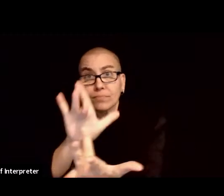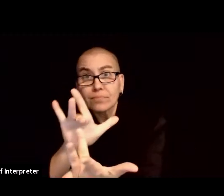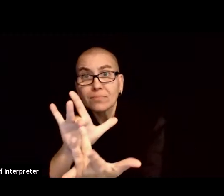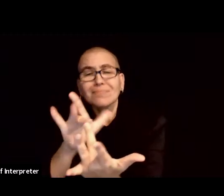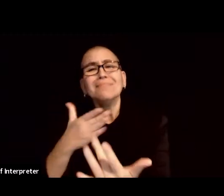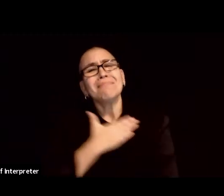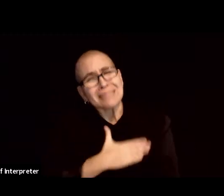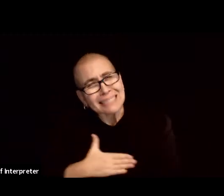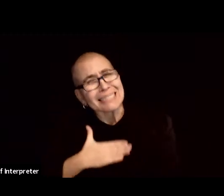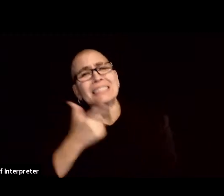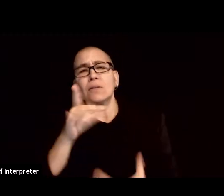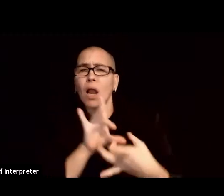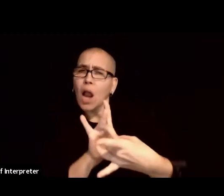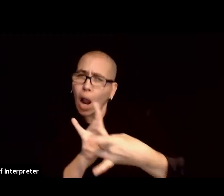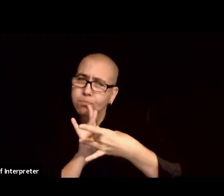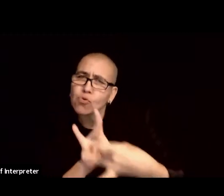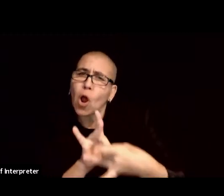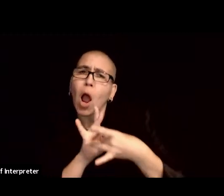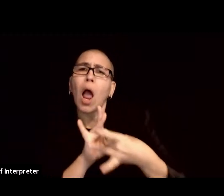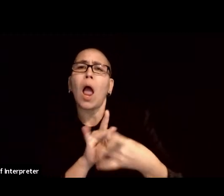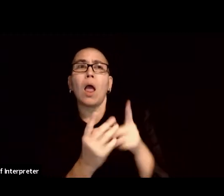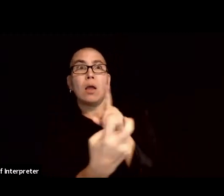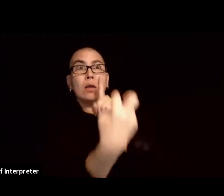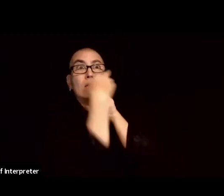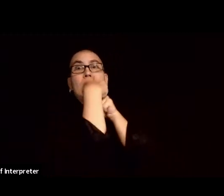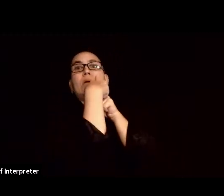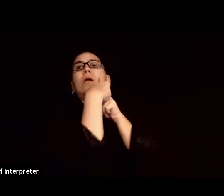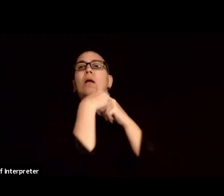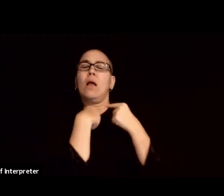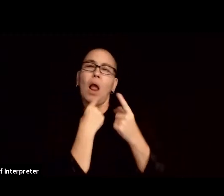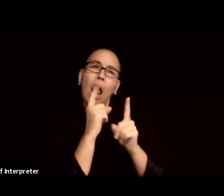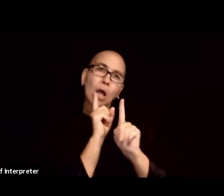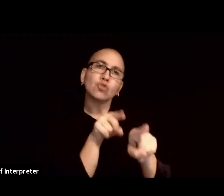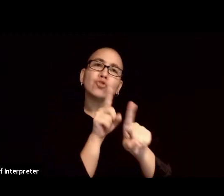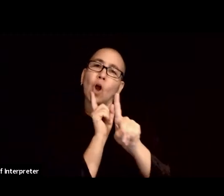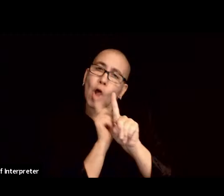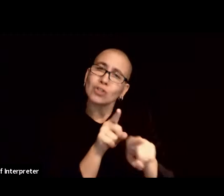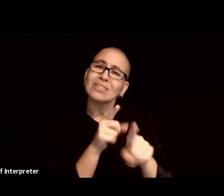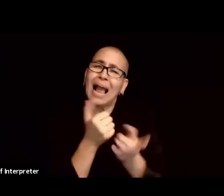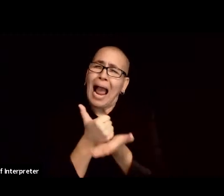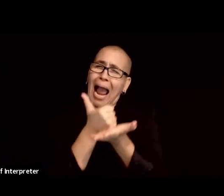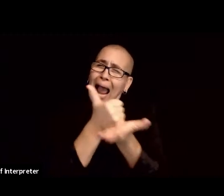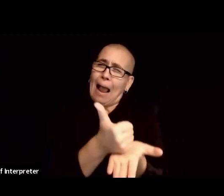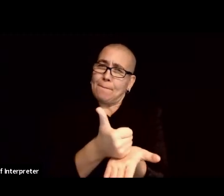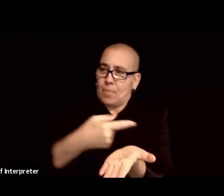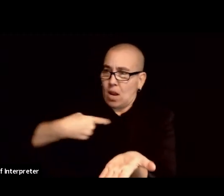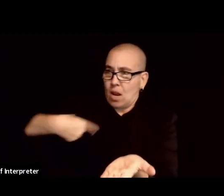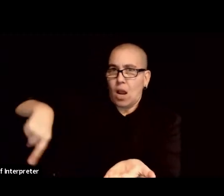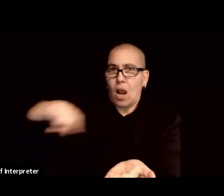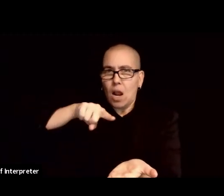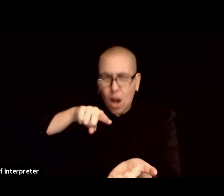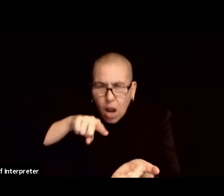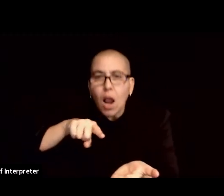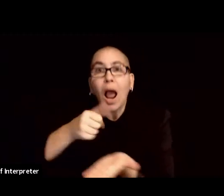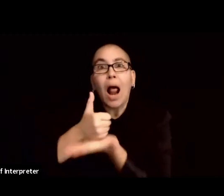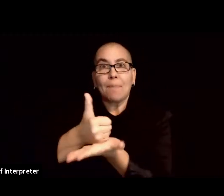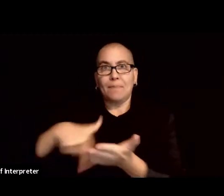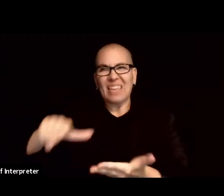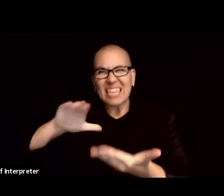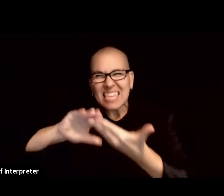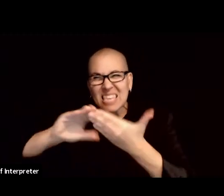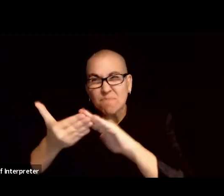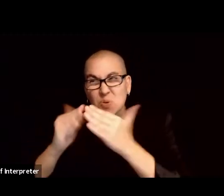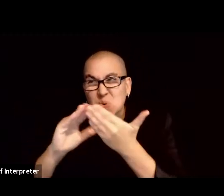family, and your community members. Answering the questions we ask means that you help reduce the risk to